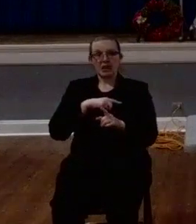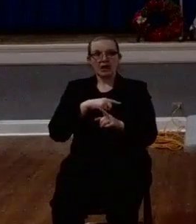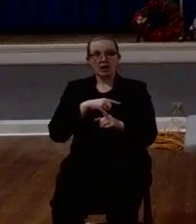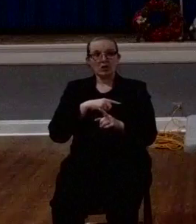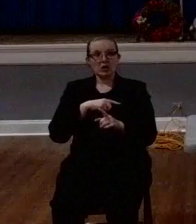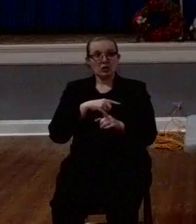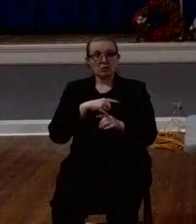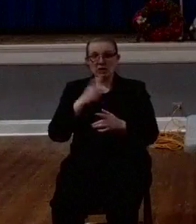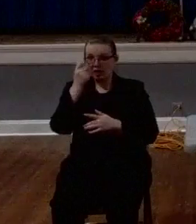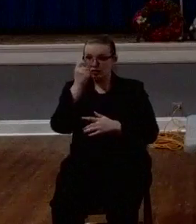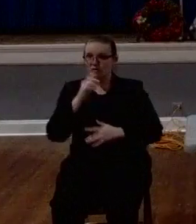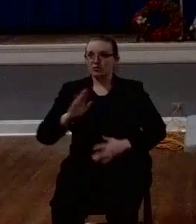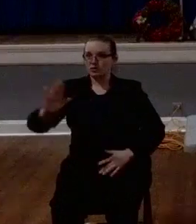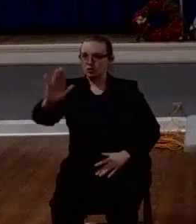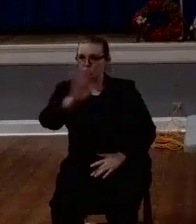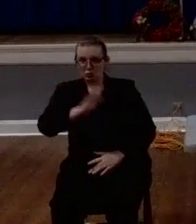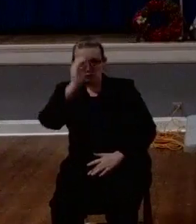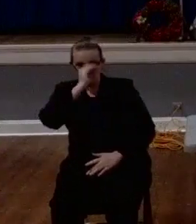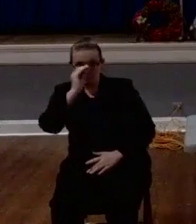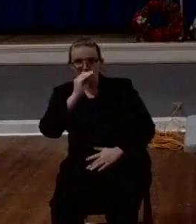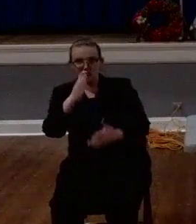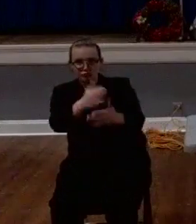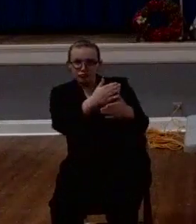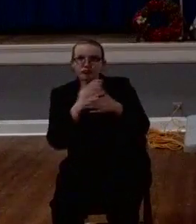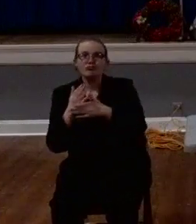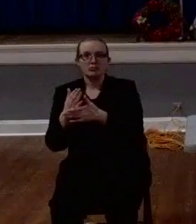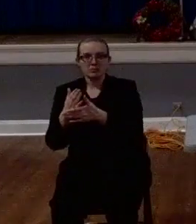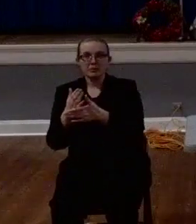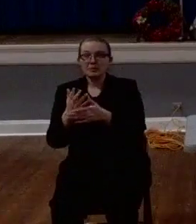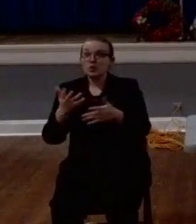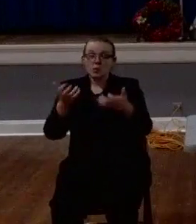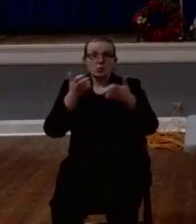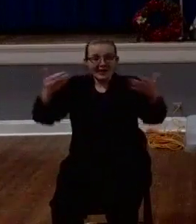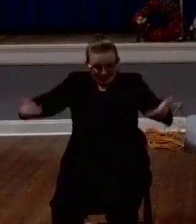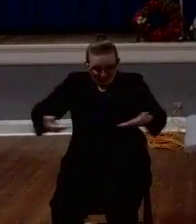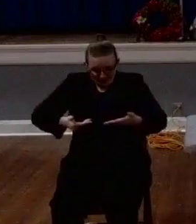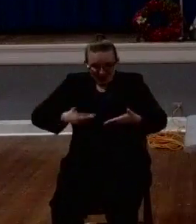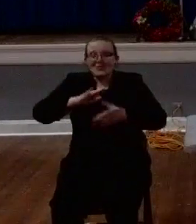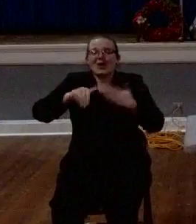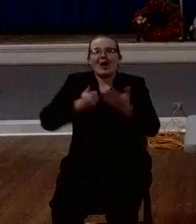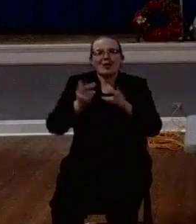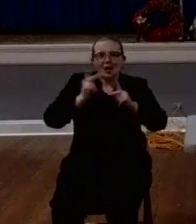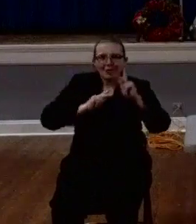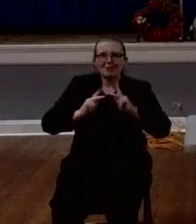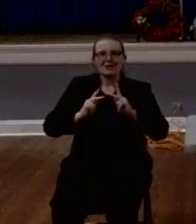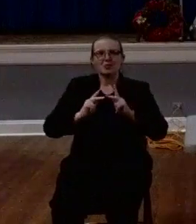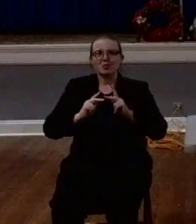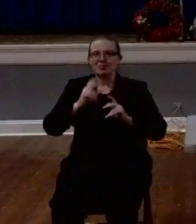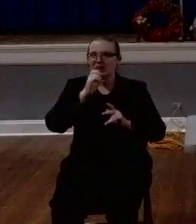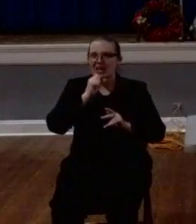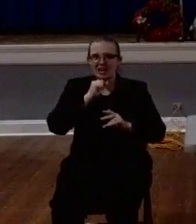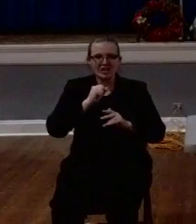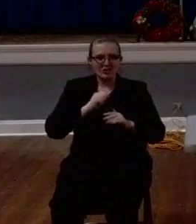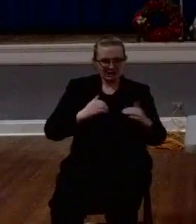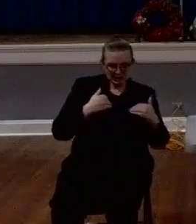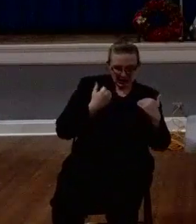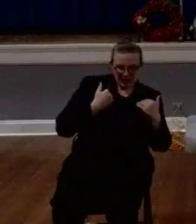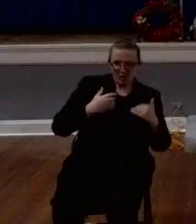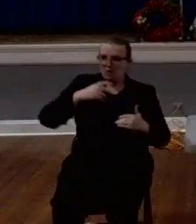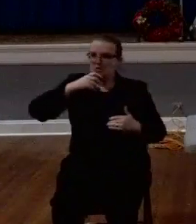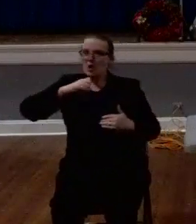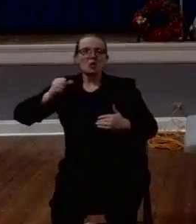your own voice, that we want to make it inviting for all people, all ages. So even in the skate